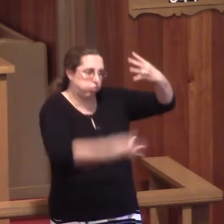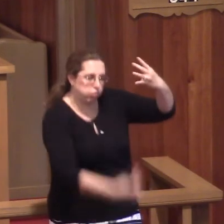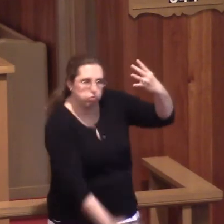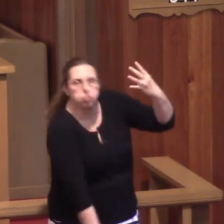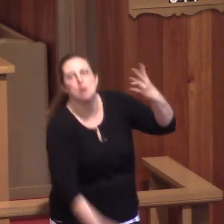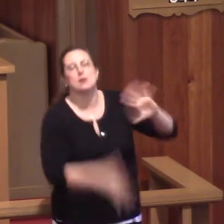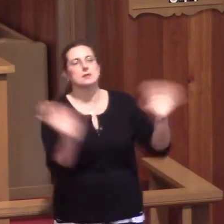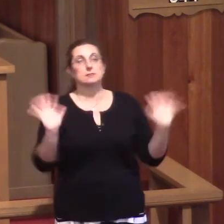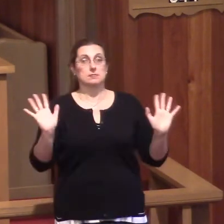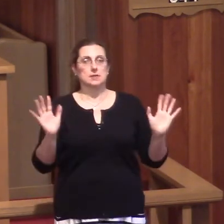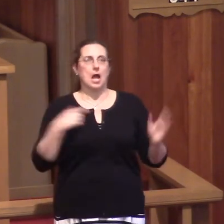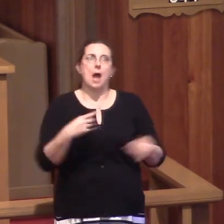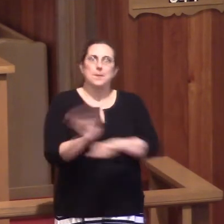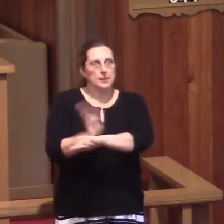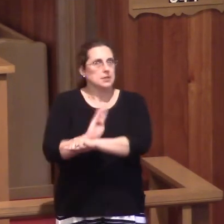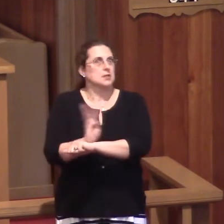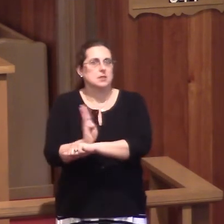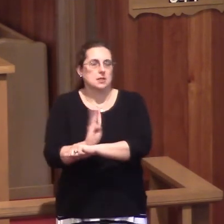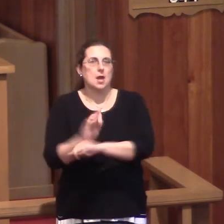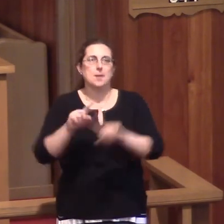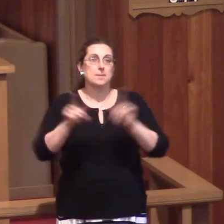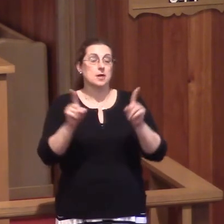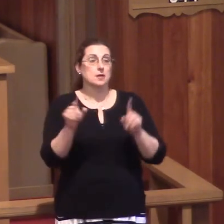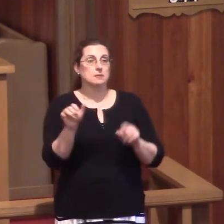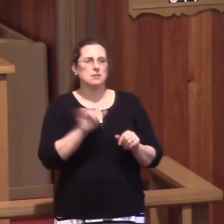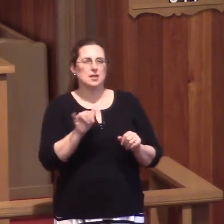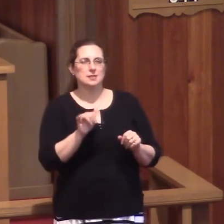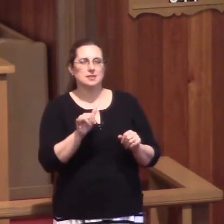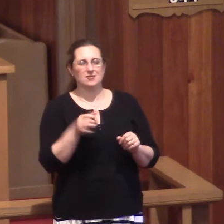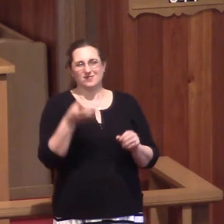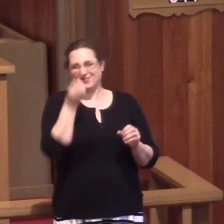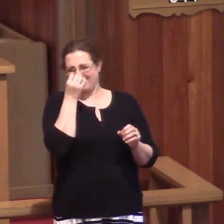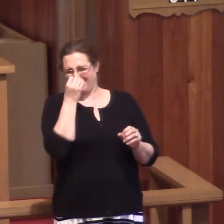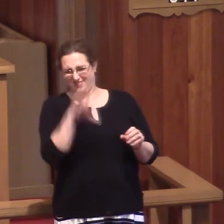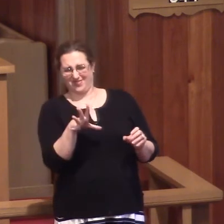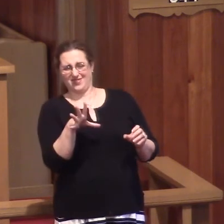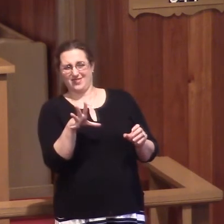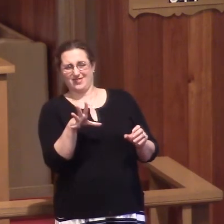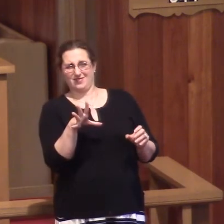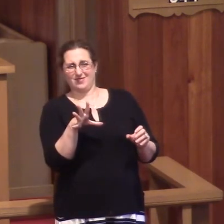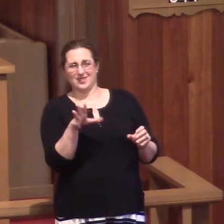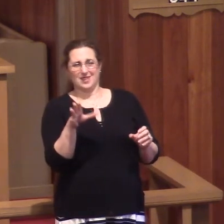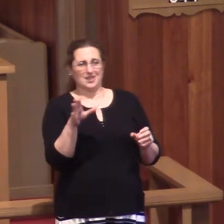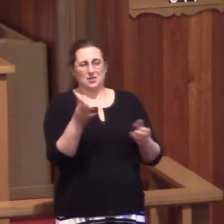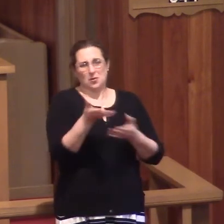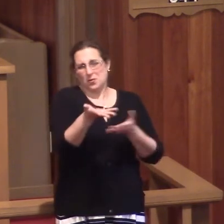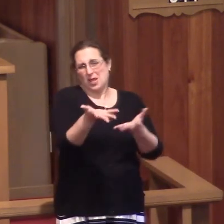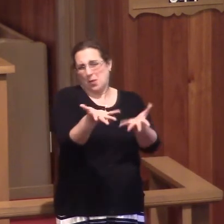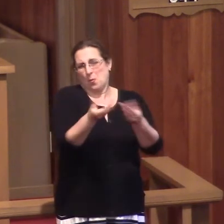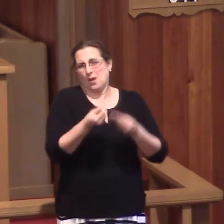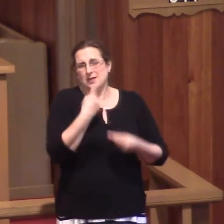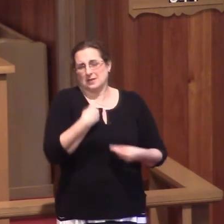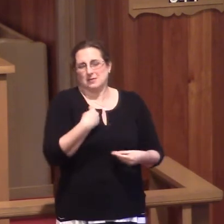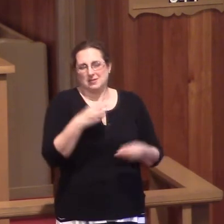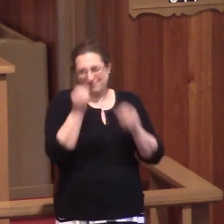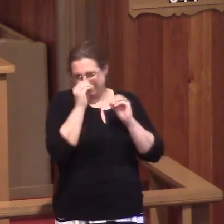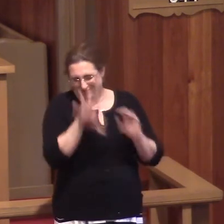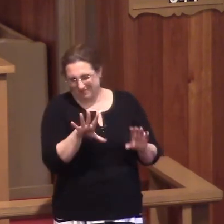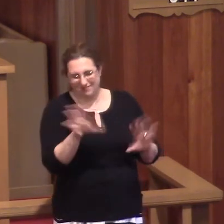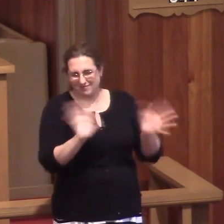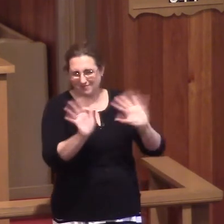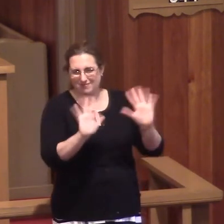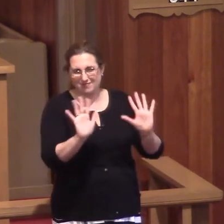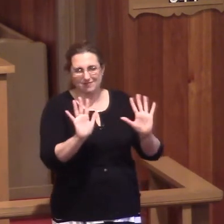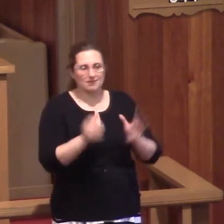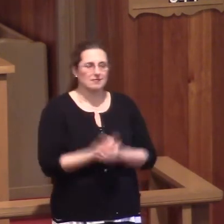Not only was I busy, But I also just didn't care to hear Whatever it was that they wanted To talk to me